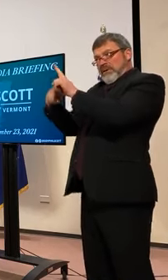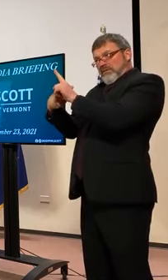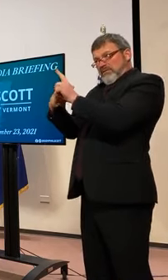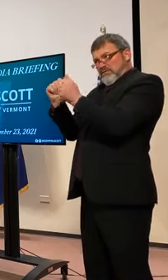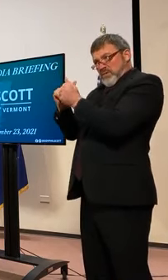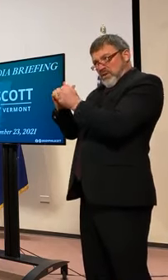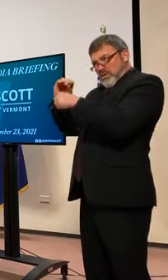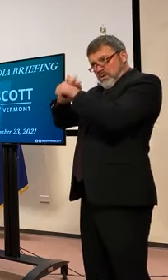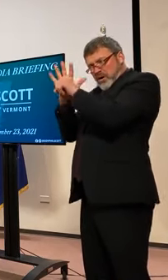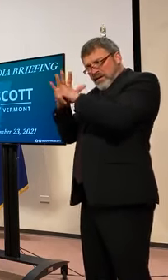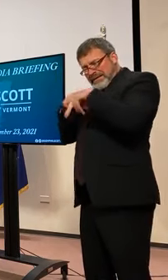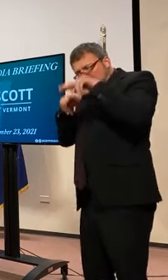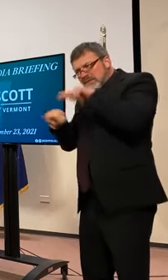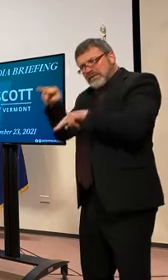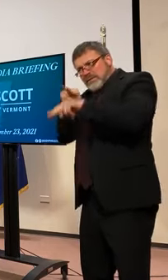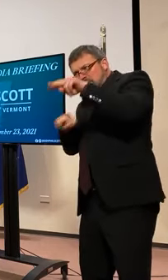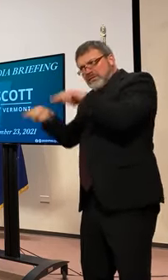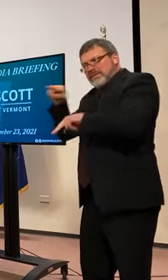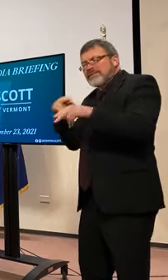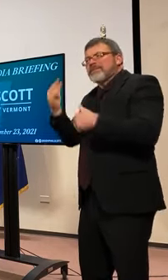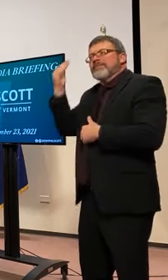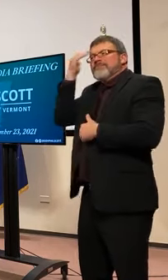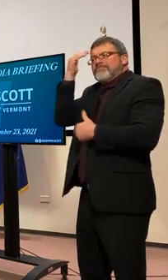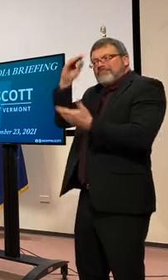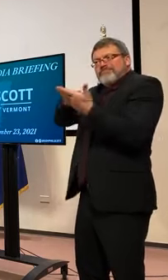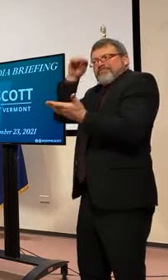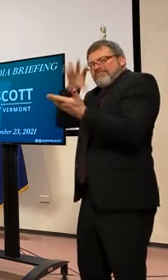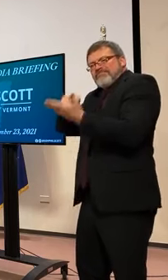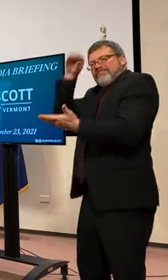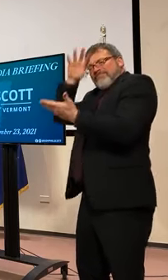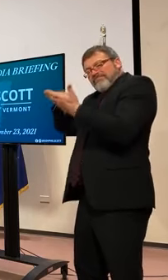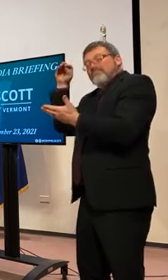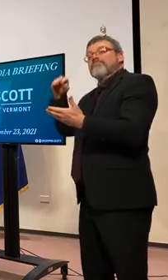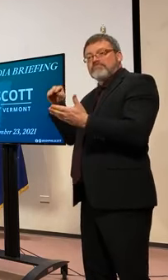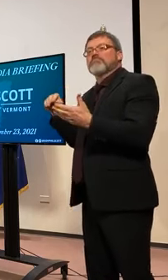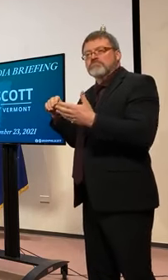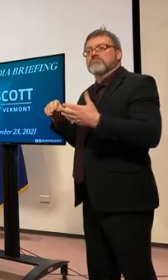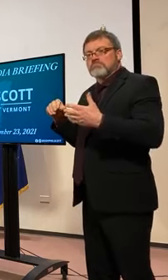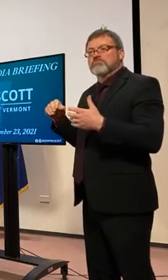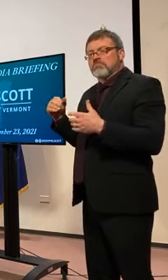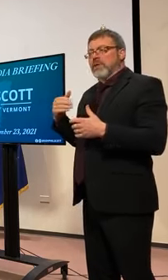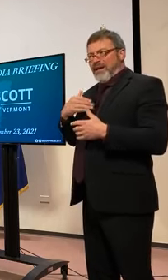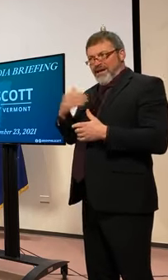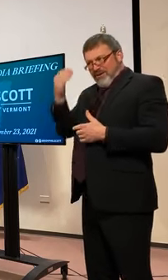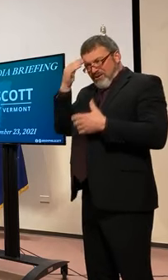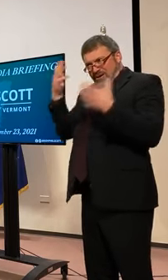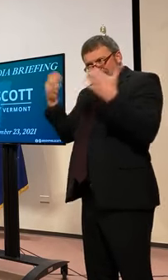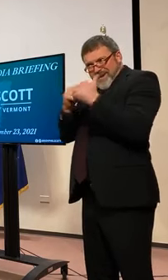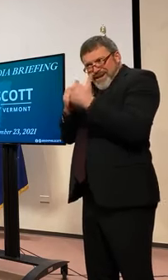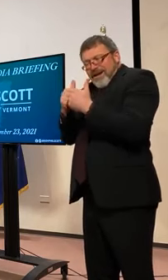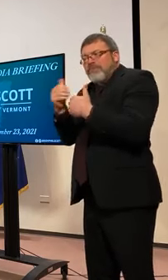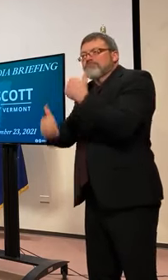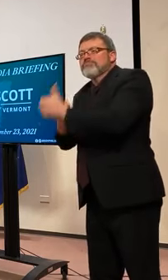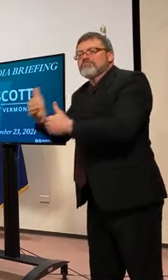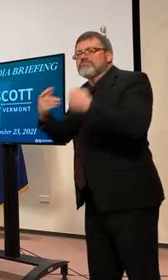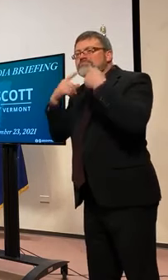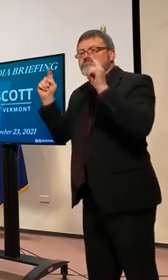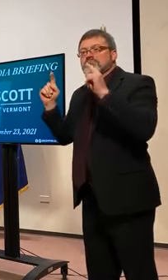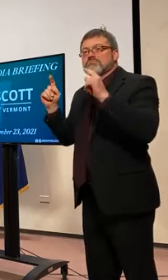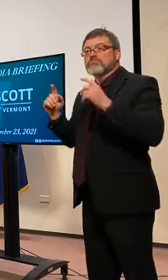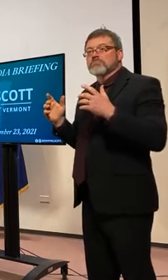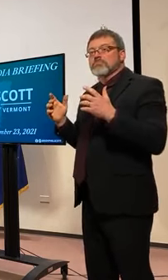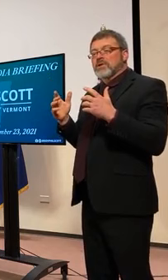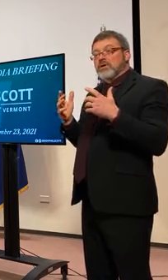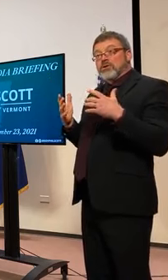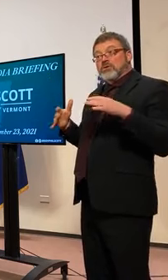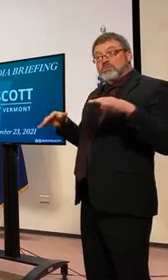risk. We're in a different place, leading the nation in many categories, which remains the most important mitigation tool